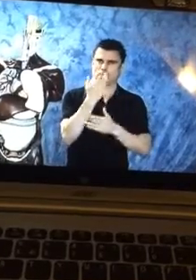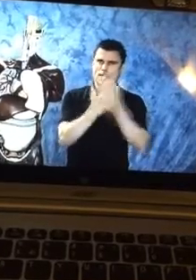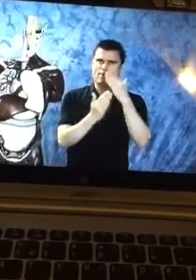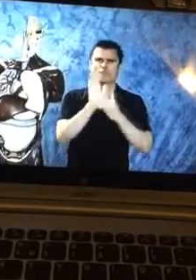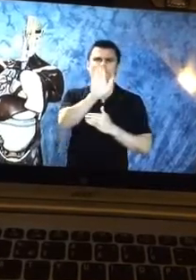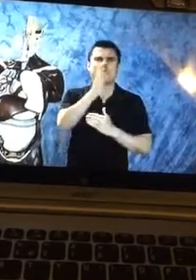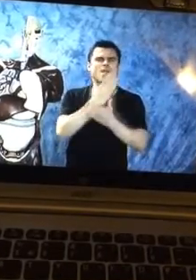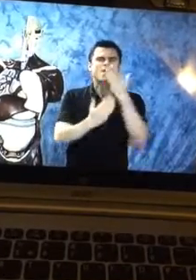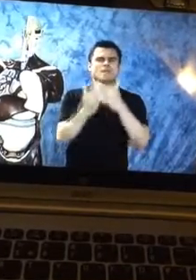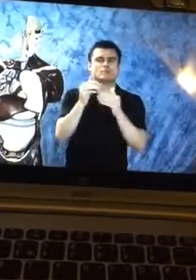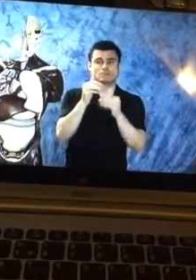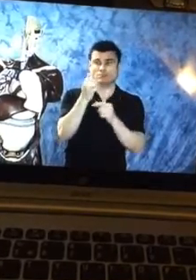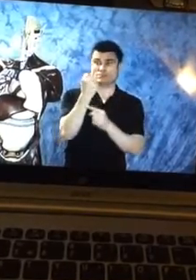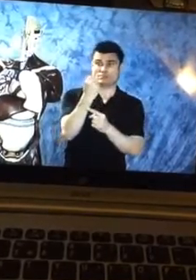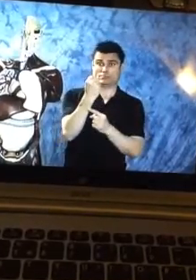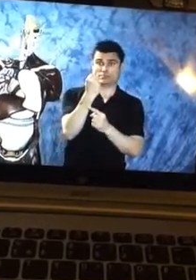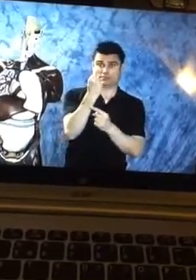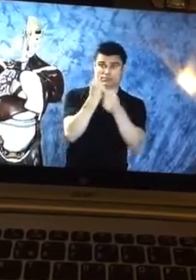Your heart is the same size as your hand,